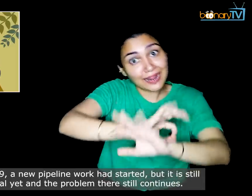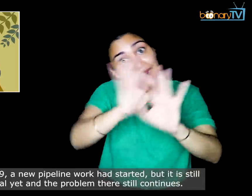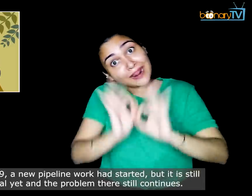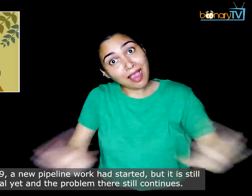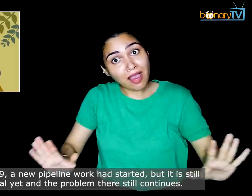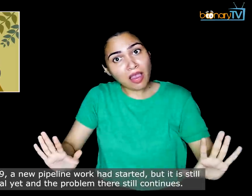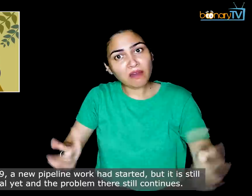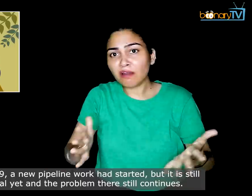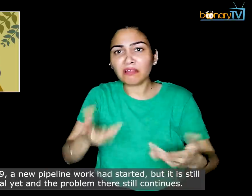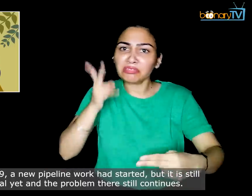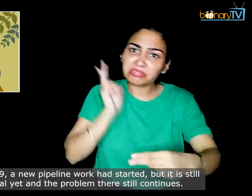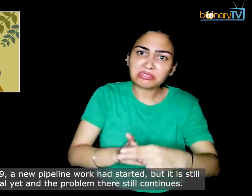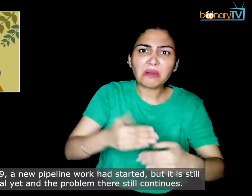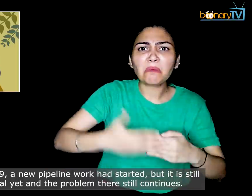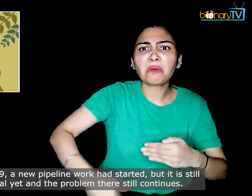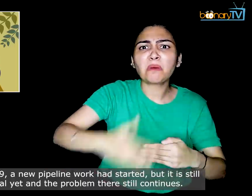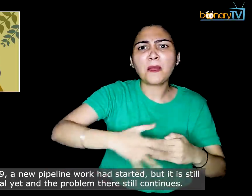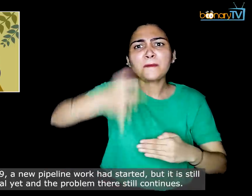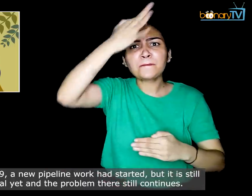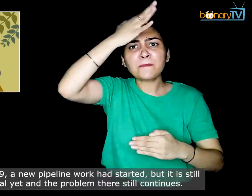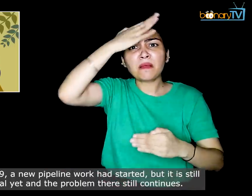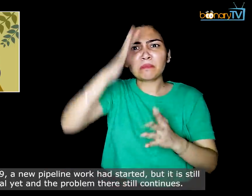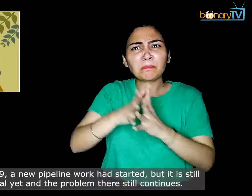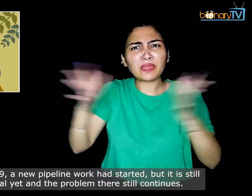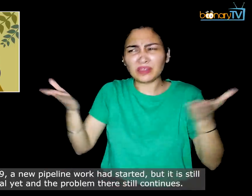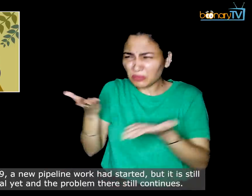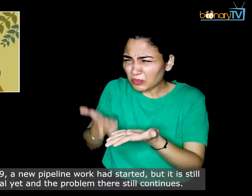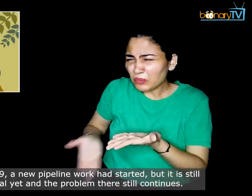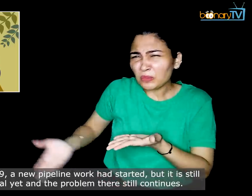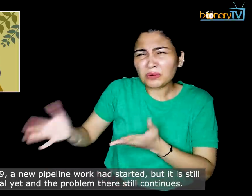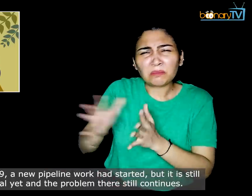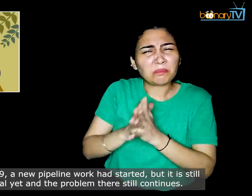still not functional yet and the problem there still continues.